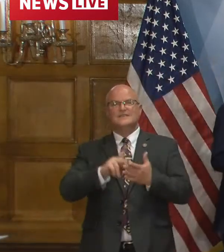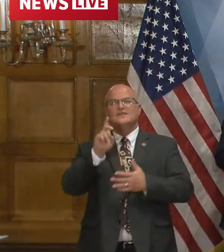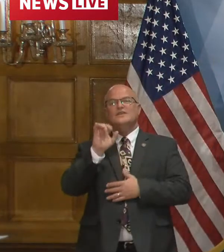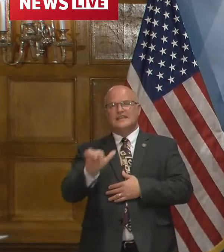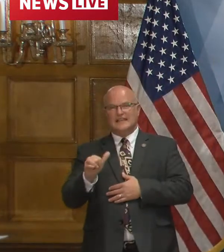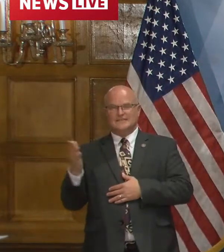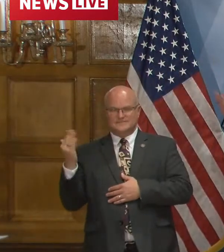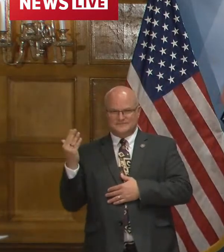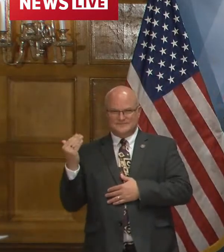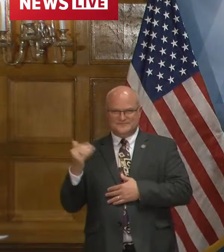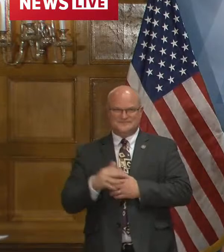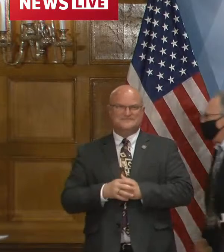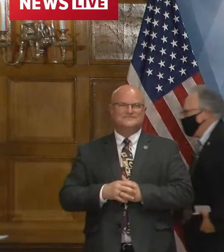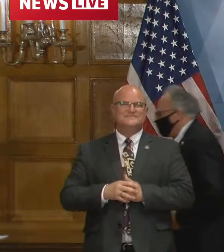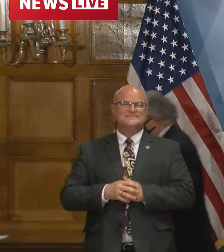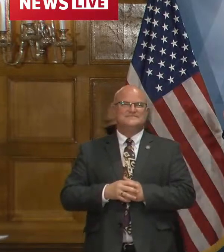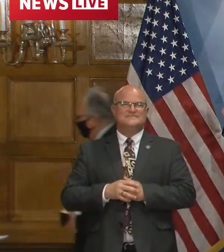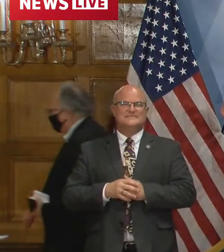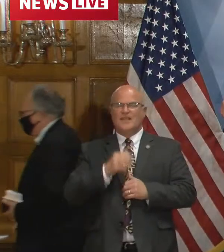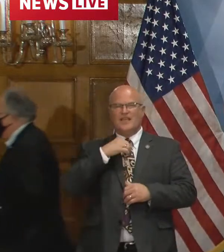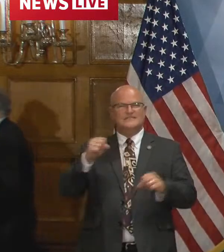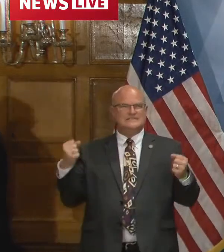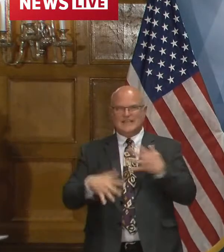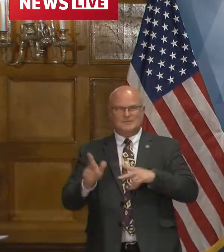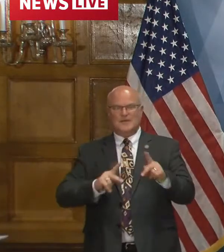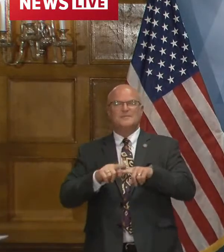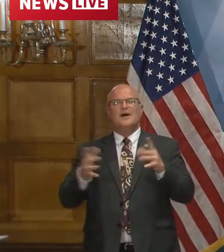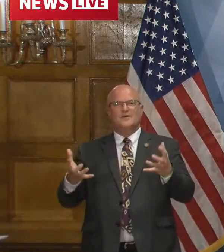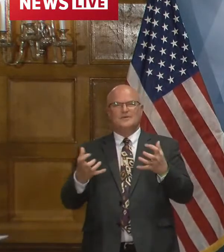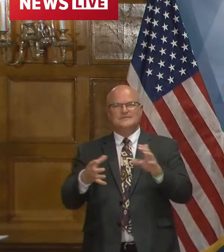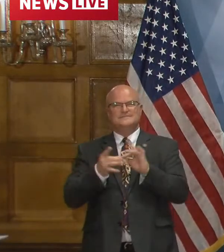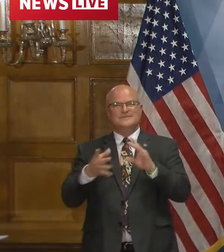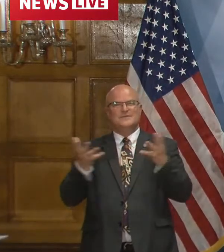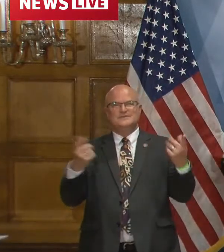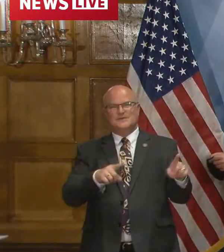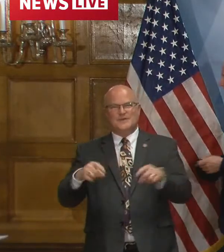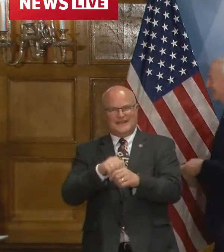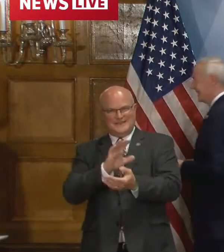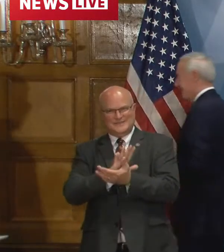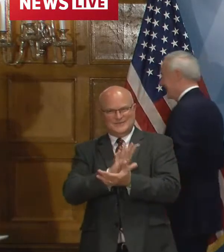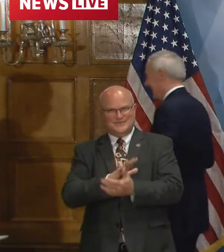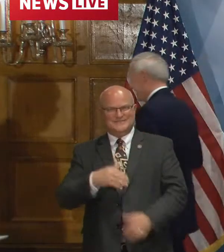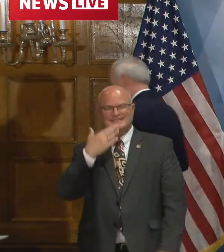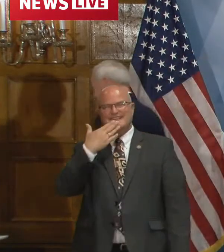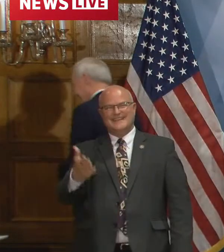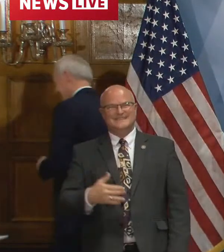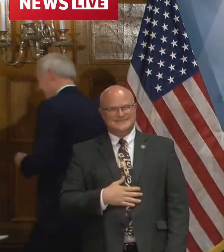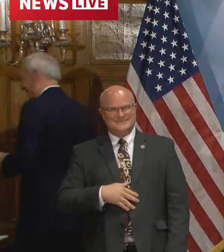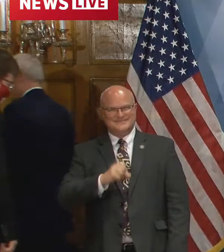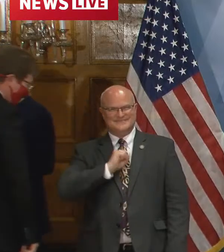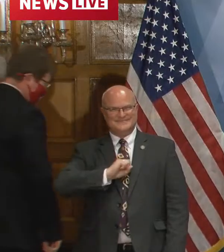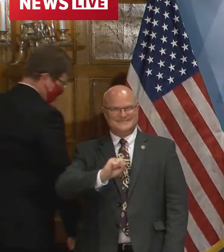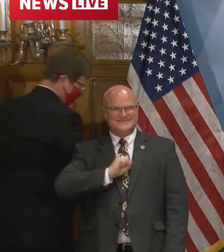Secretary Key, would you come? I'm not going to have you scare them, but I want you to tell them about what's going on in school. Thank you.